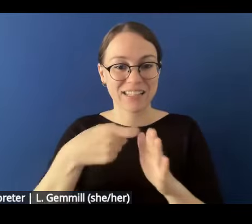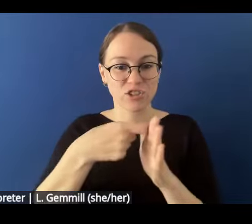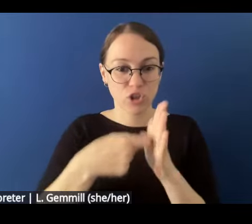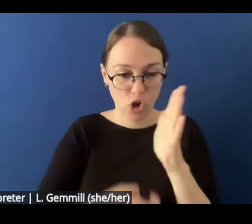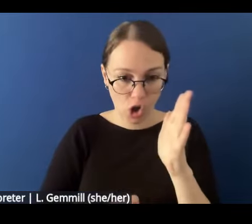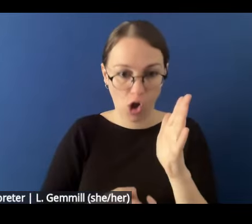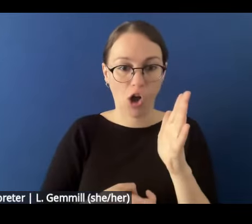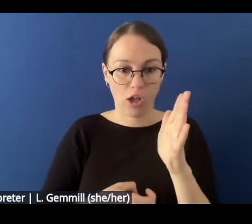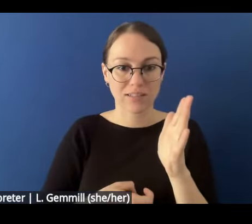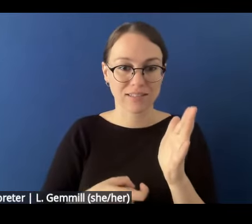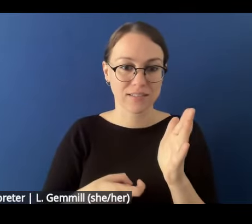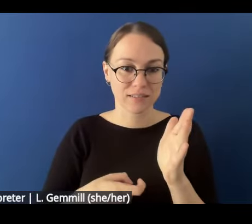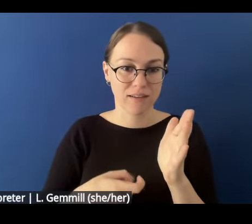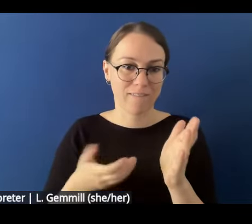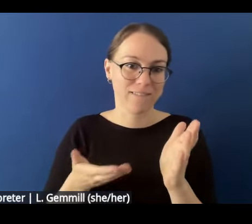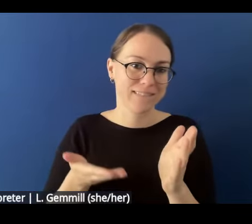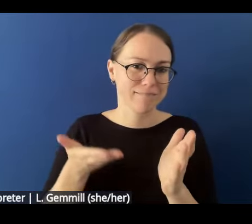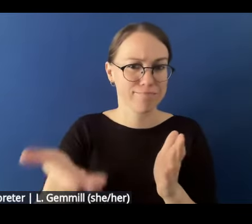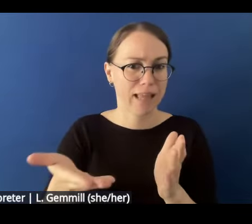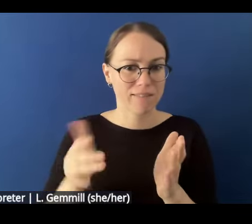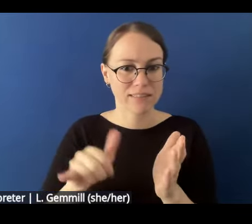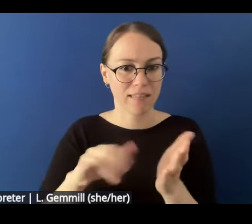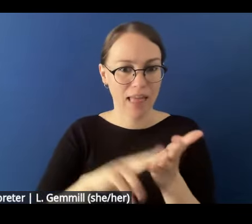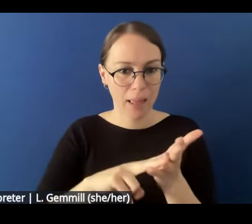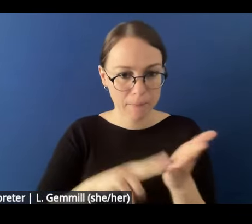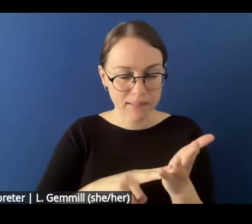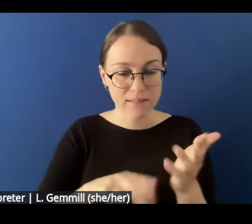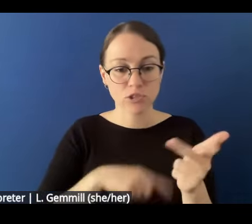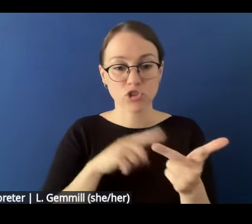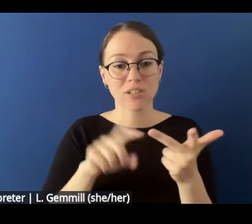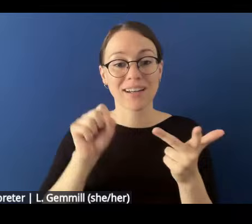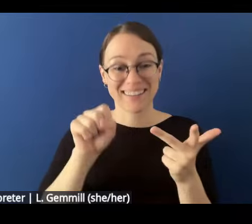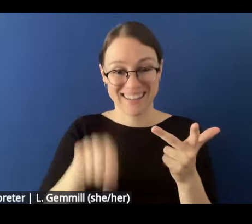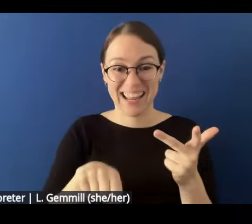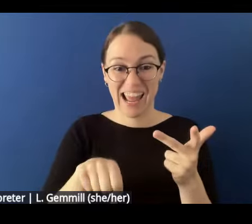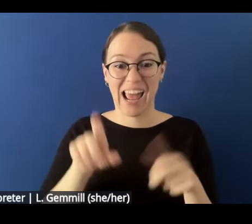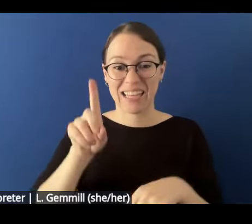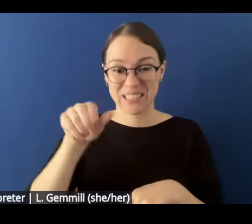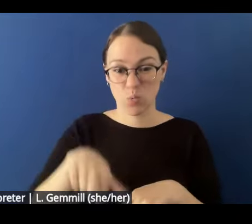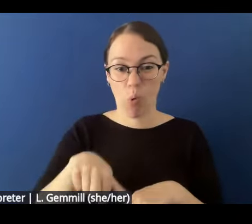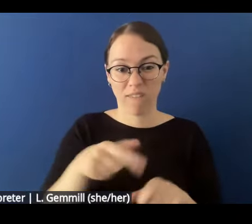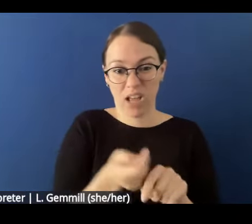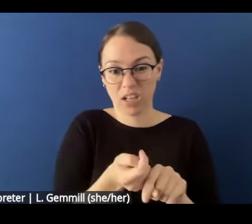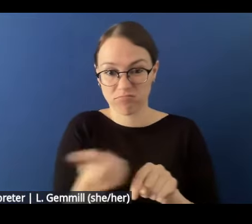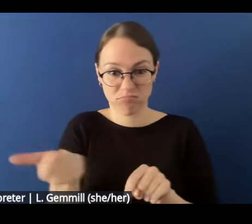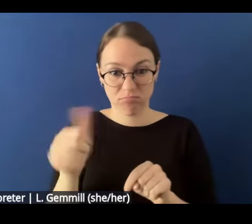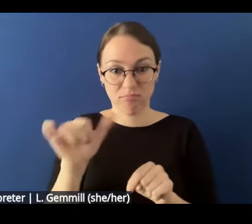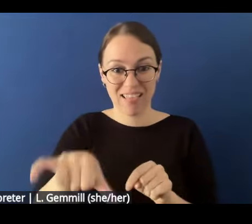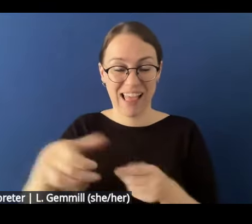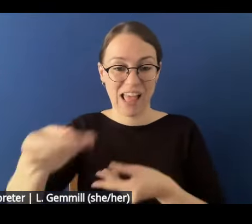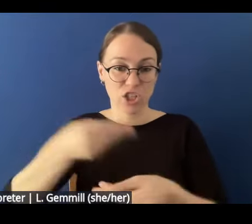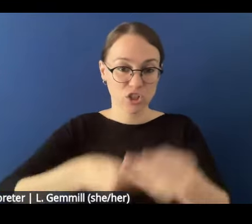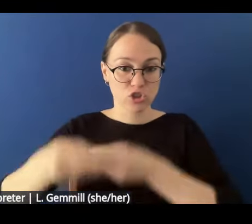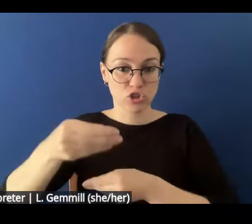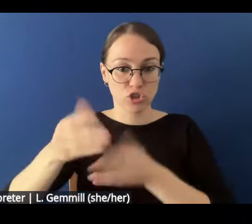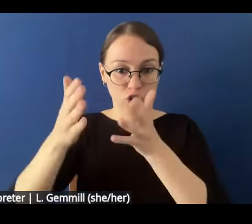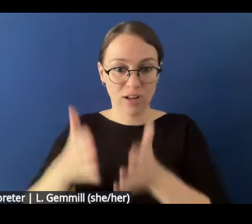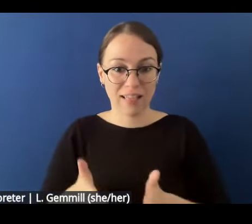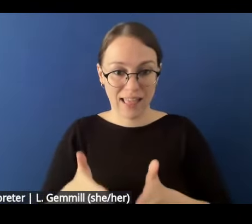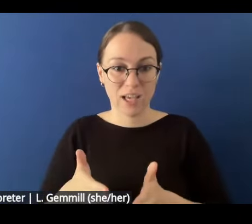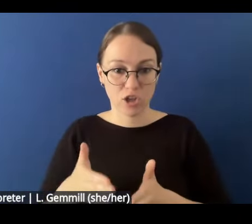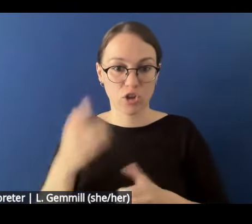or person sponsoring the petition drive. It can disqualify the circulator from circulating for not more than